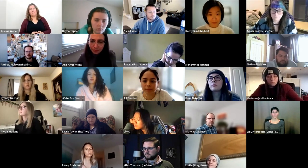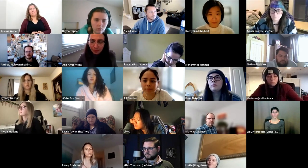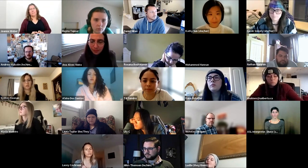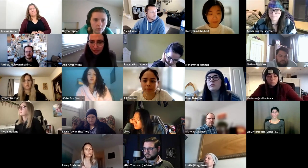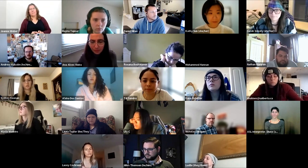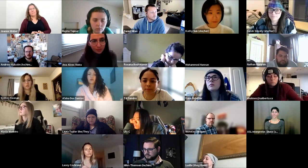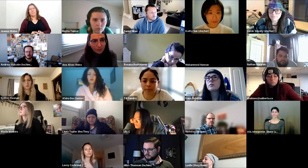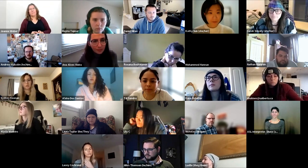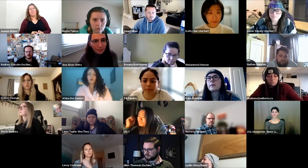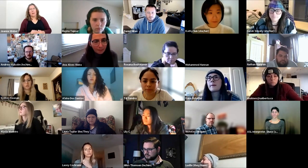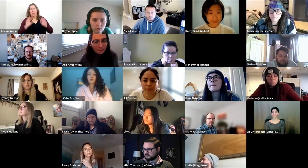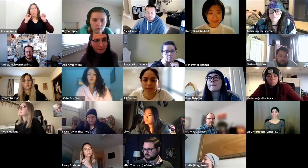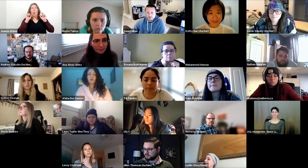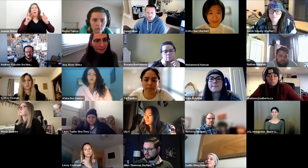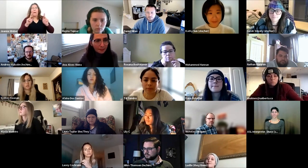Oh.